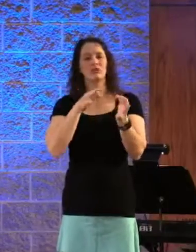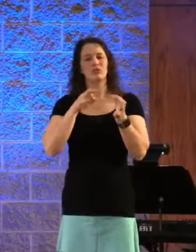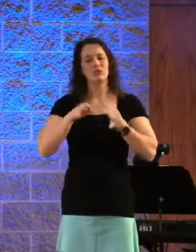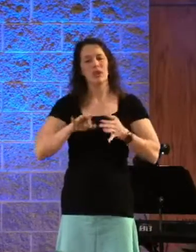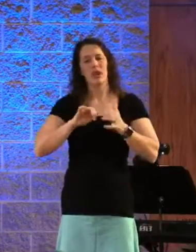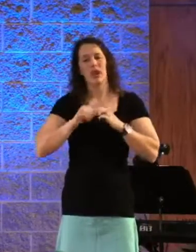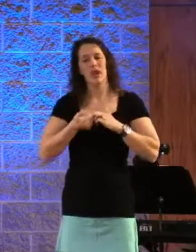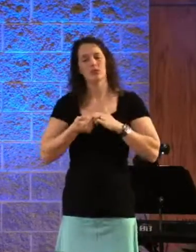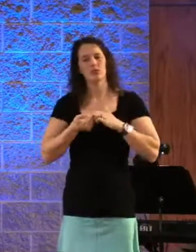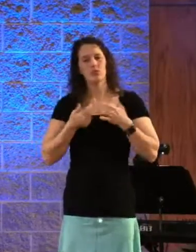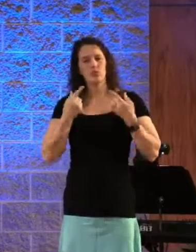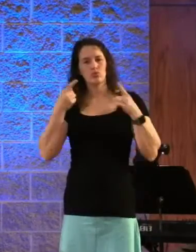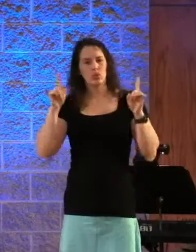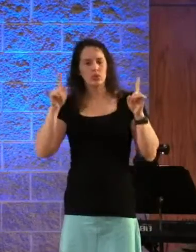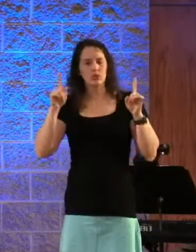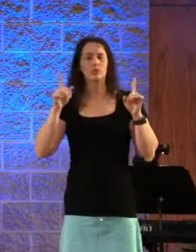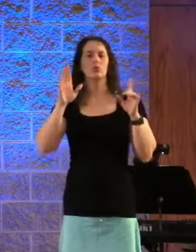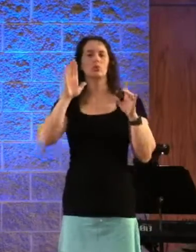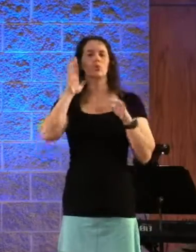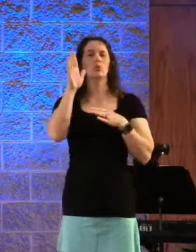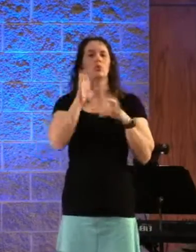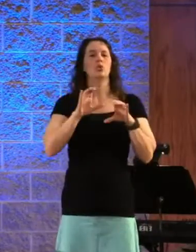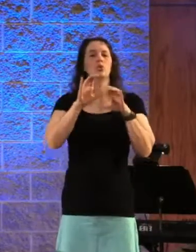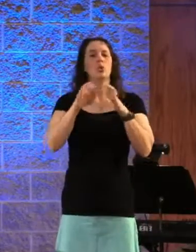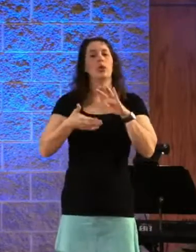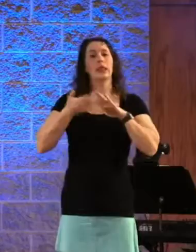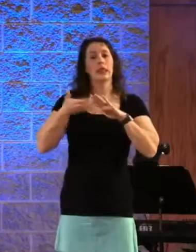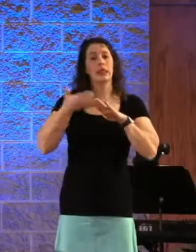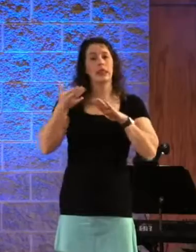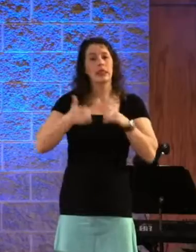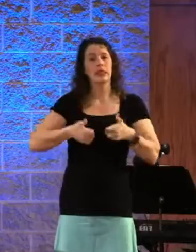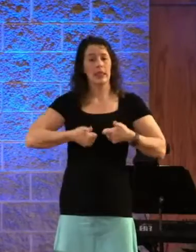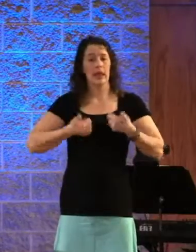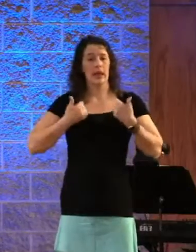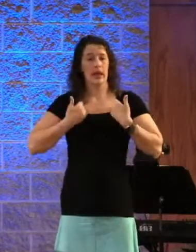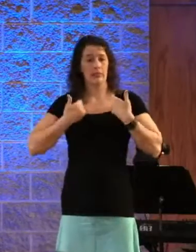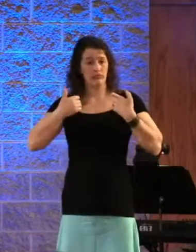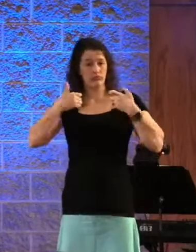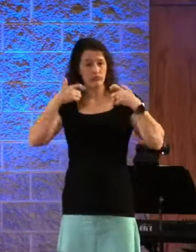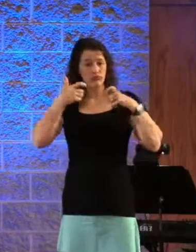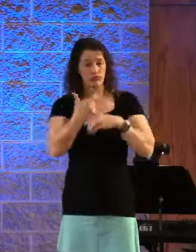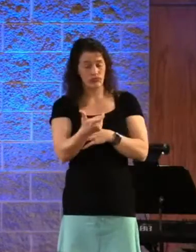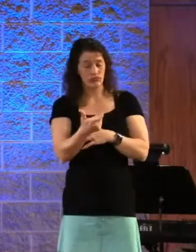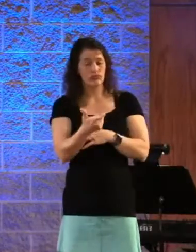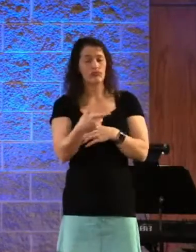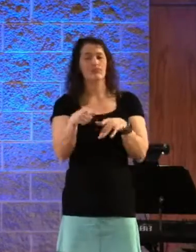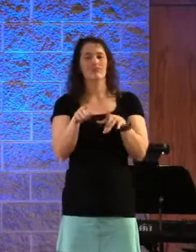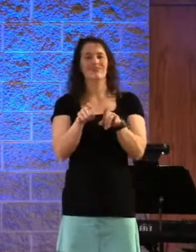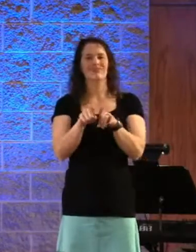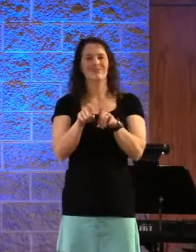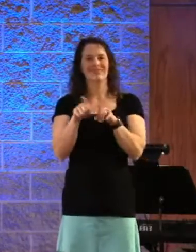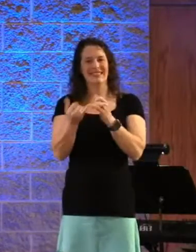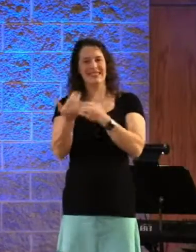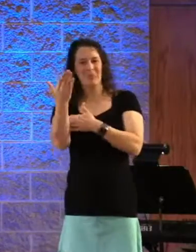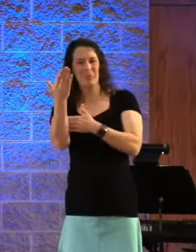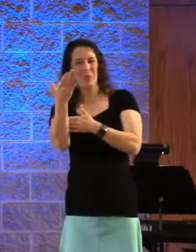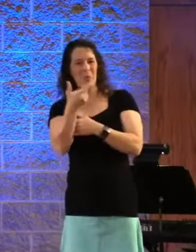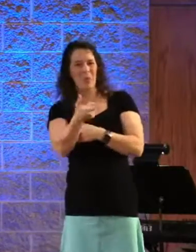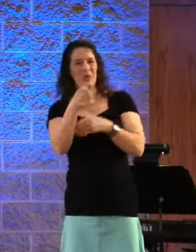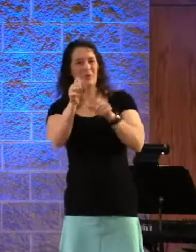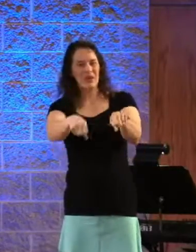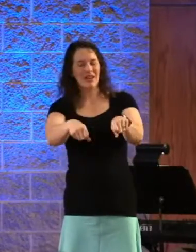going to do our live stream of that, so you can tune into that meeting just like you tune into our service this morning. We're going to do elections